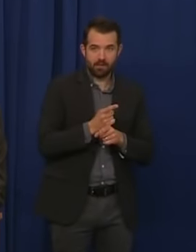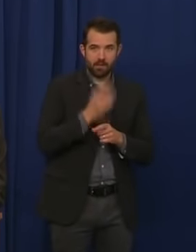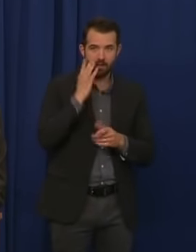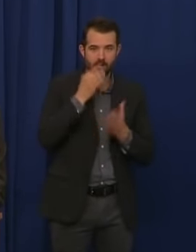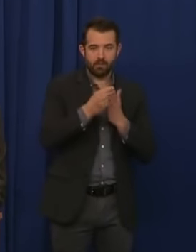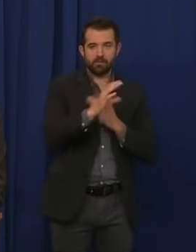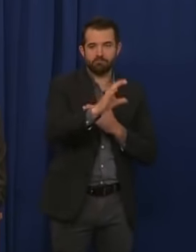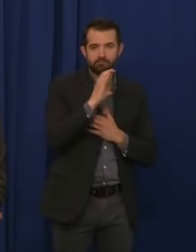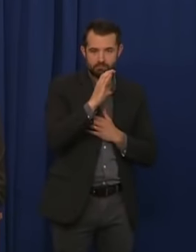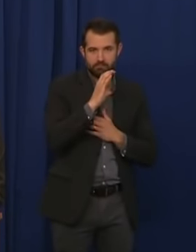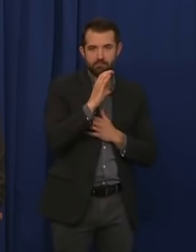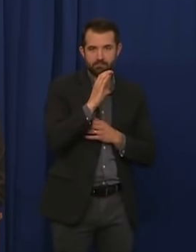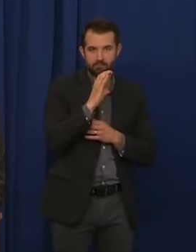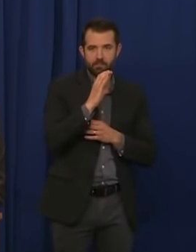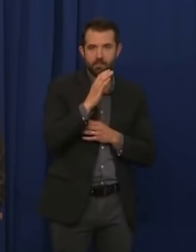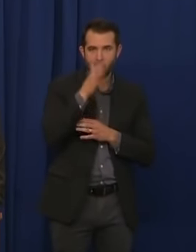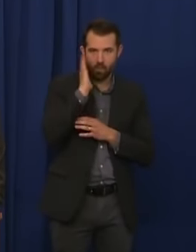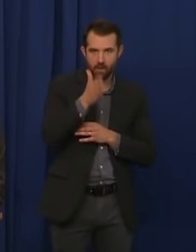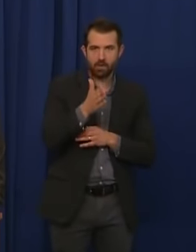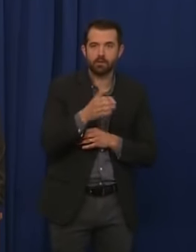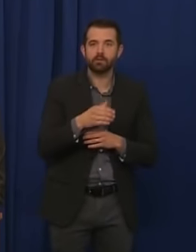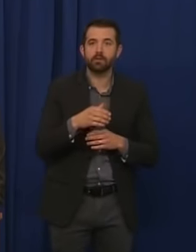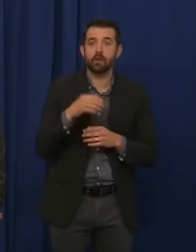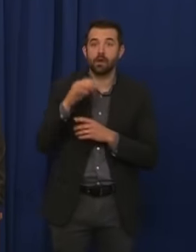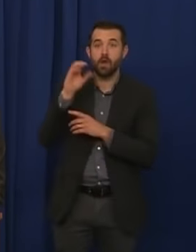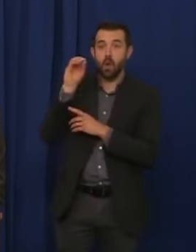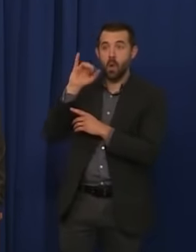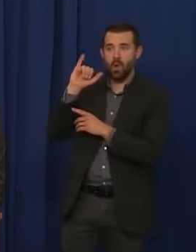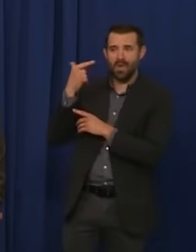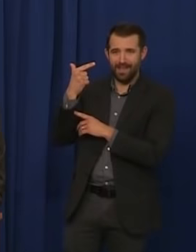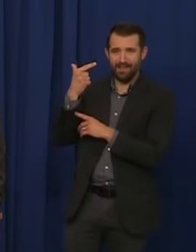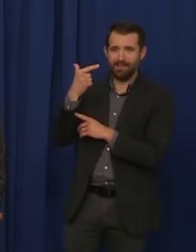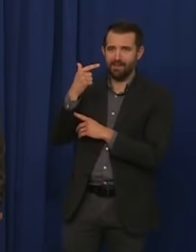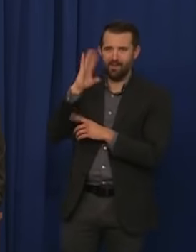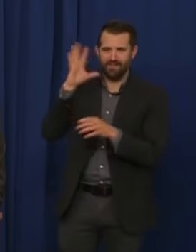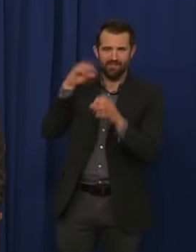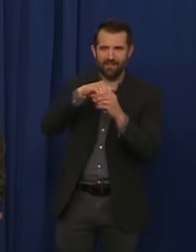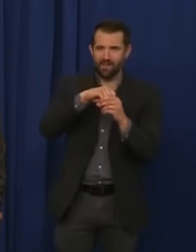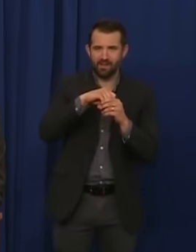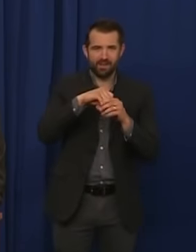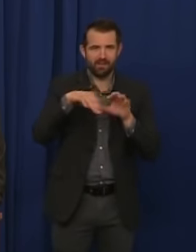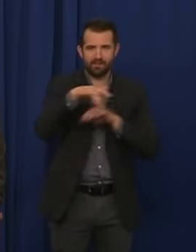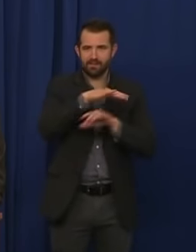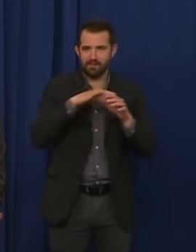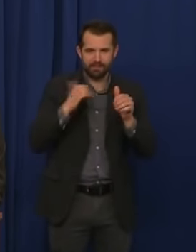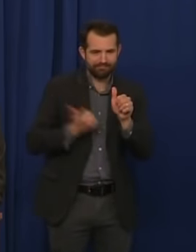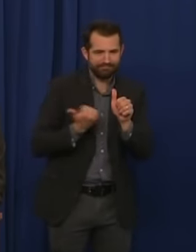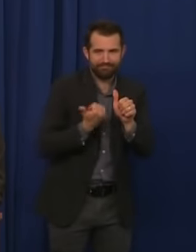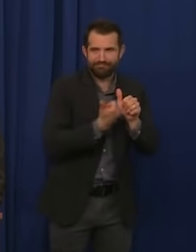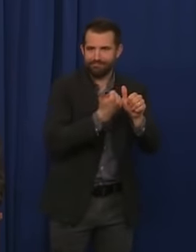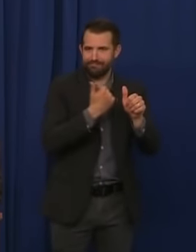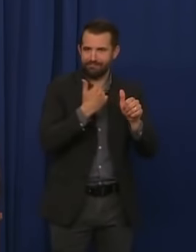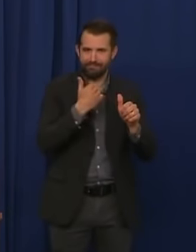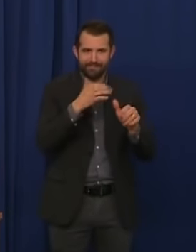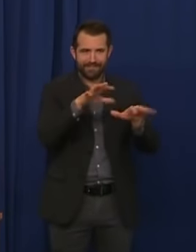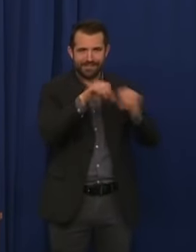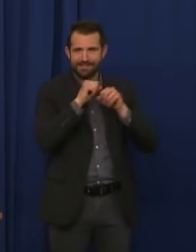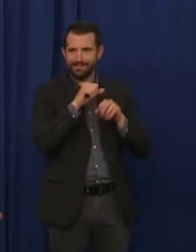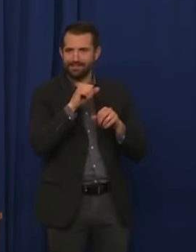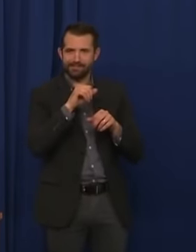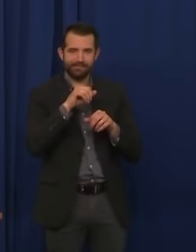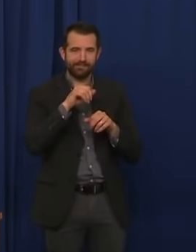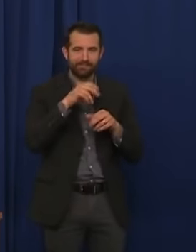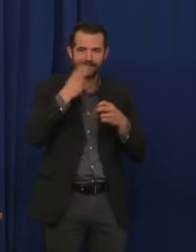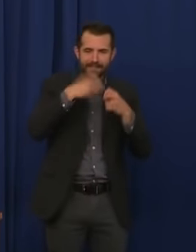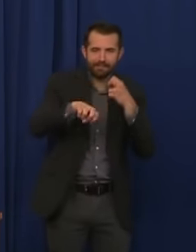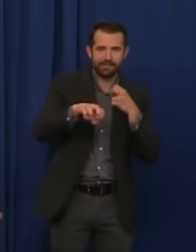come after you. So they're like giving and threatening to take at the same time. So we're under the gun both ways. I'm going to